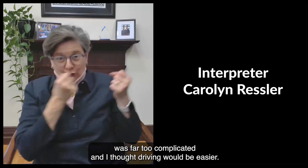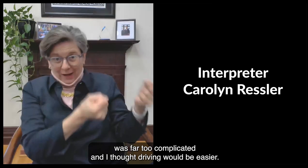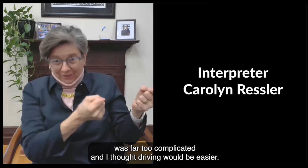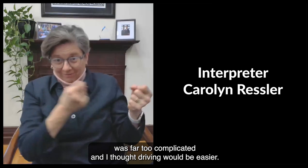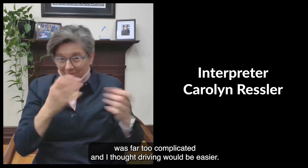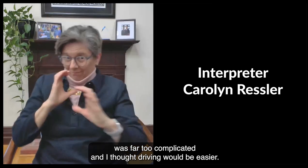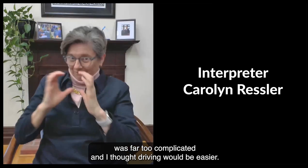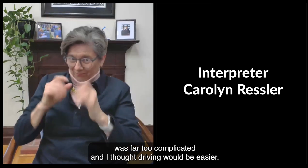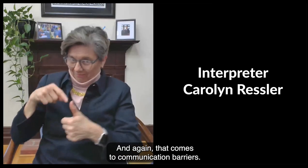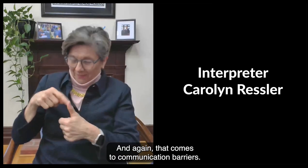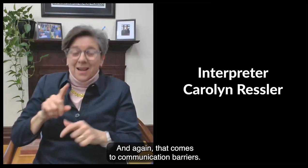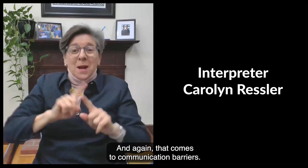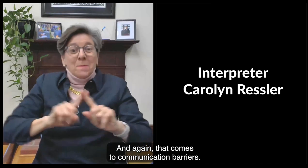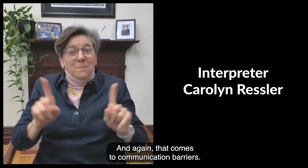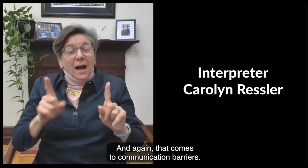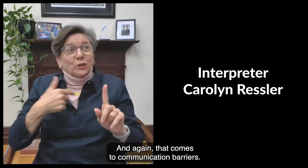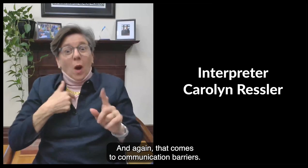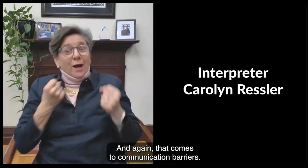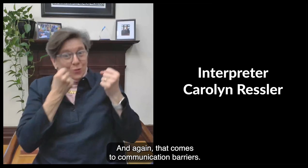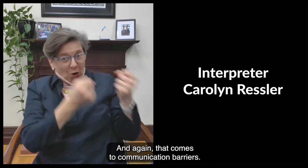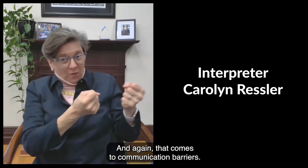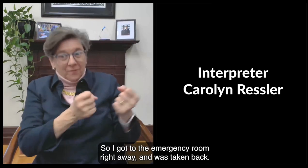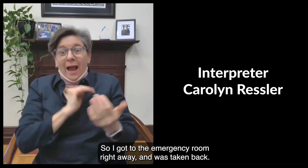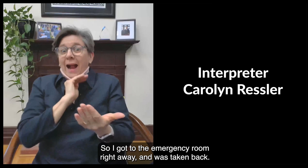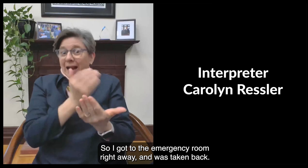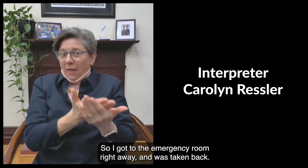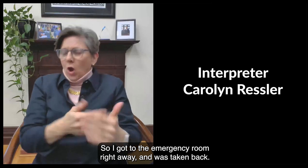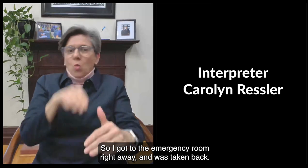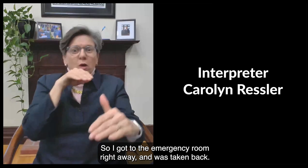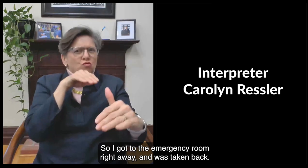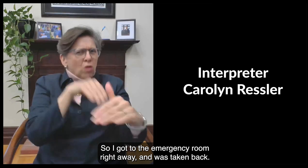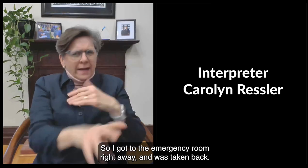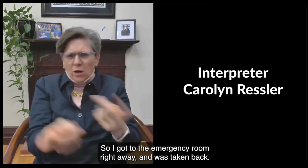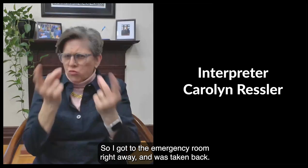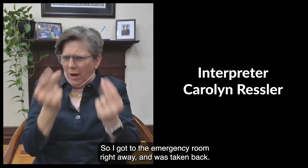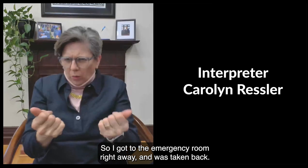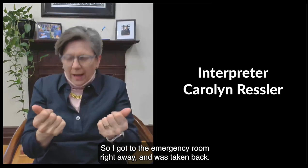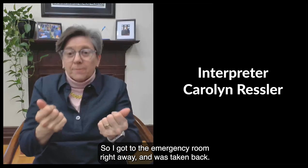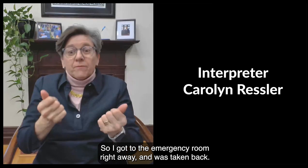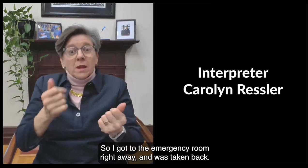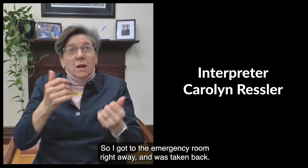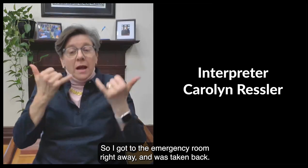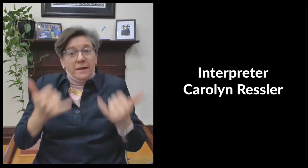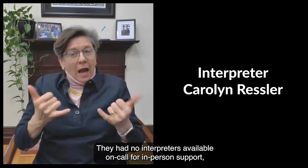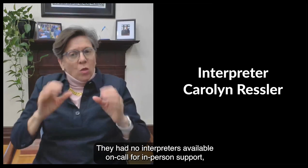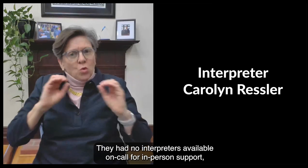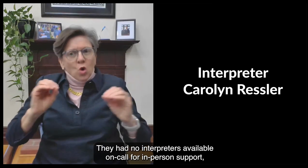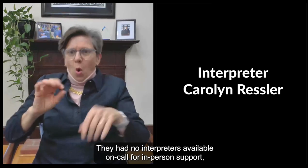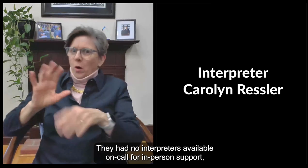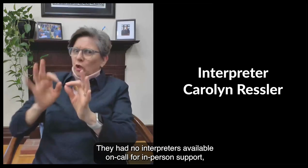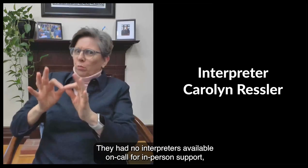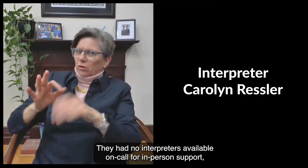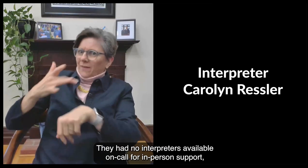911 was far too complicated. And I thought driving would be easier. And again, that comes to communication barriers. So I got to the emergency room, right away